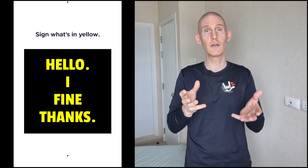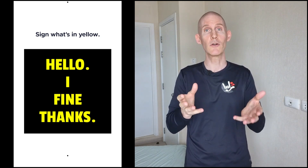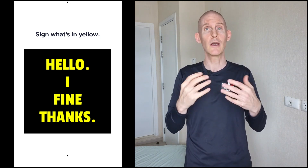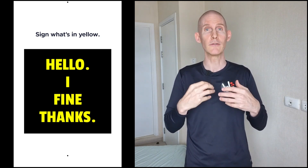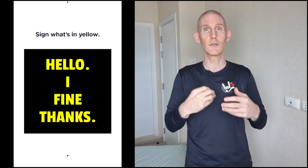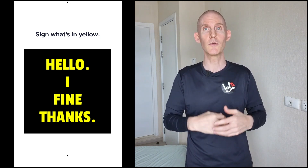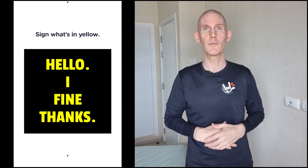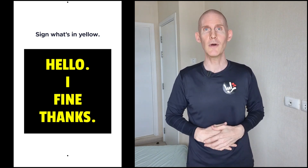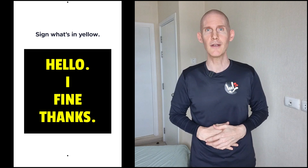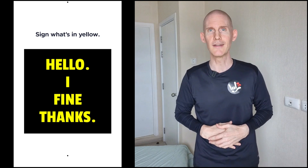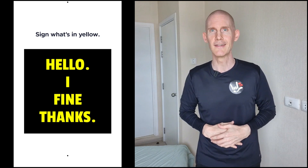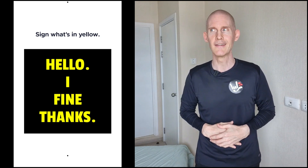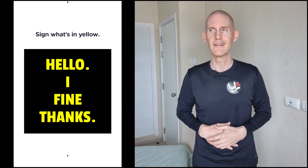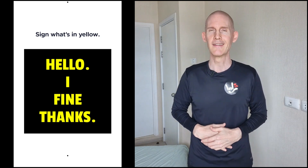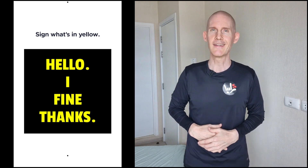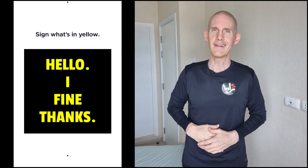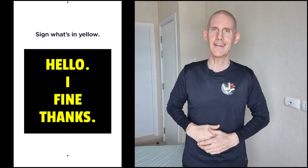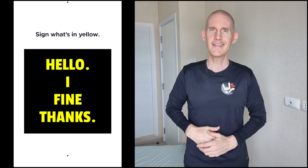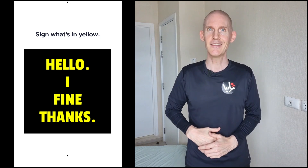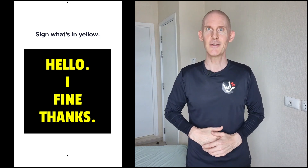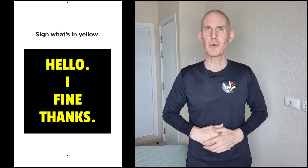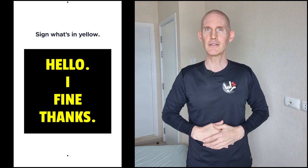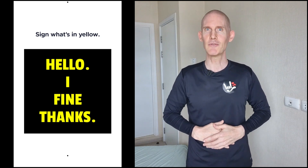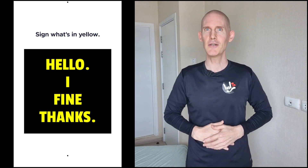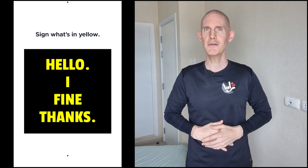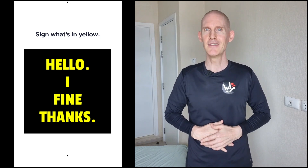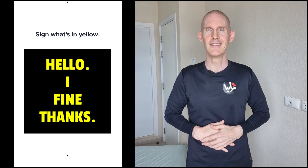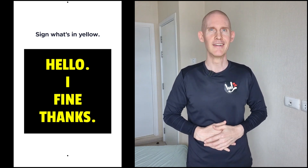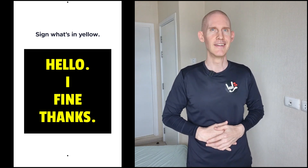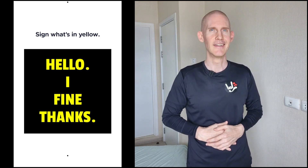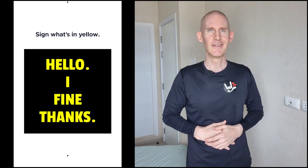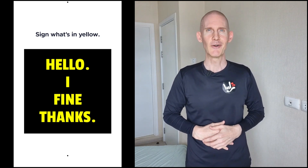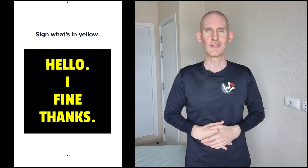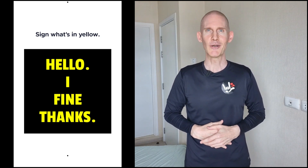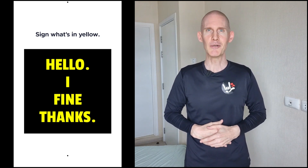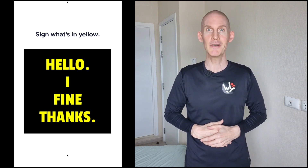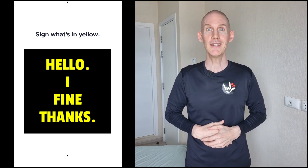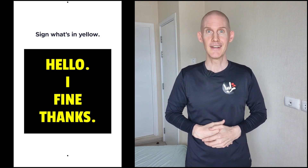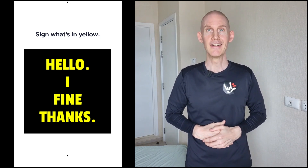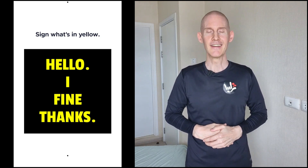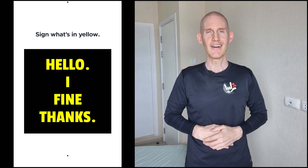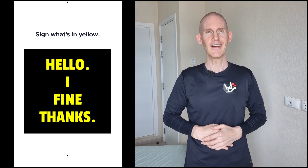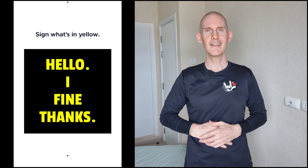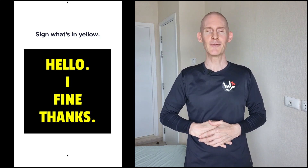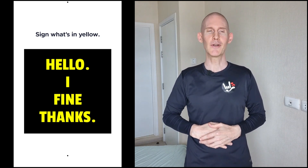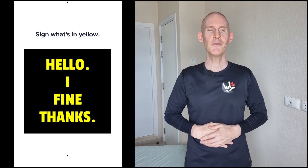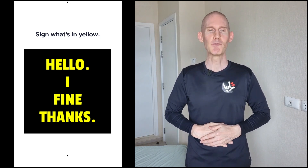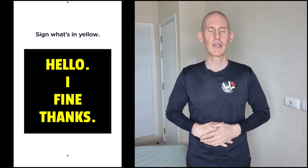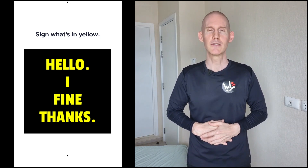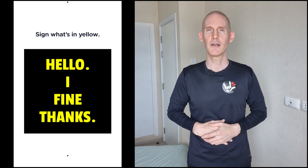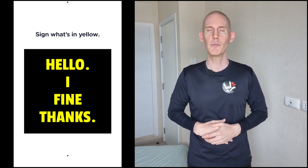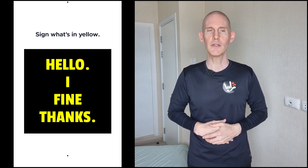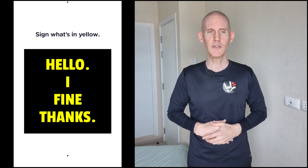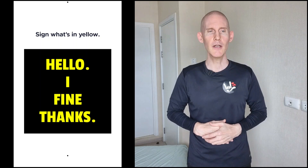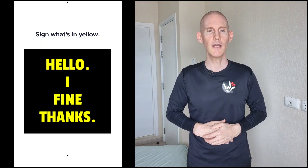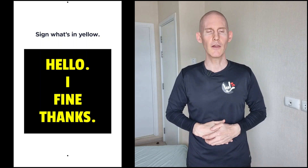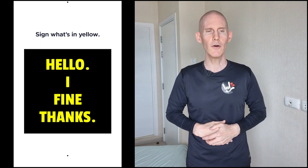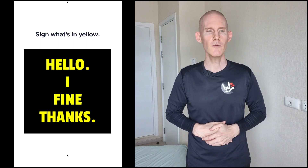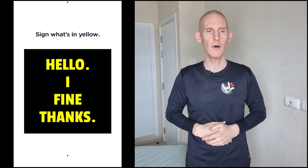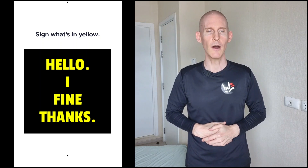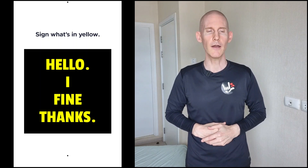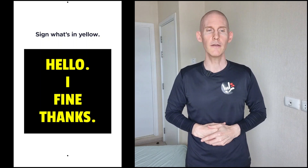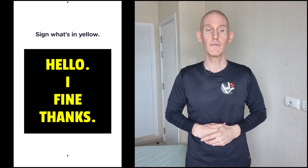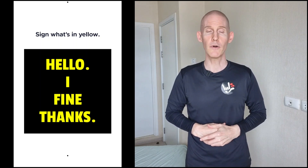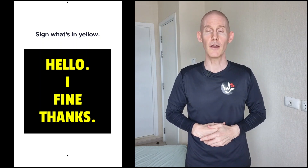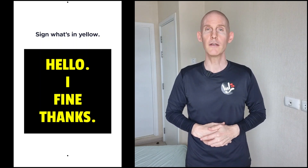can compare your answer with mine. All right, do you need to pause the video? Or shall we do it? All right, here we go. Sign by sign.